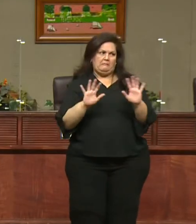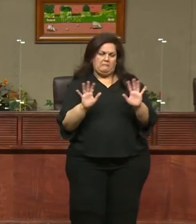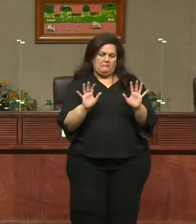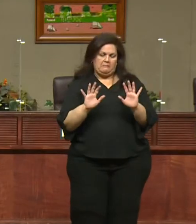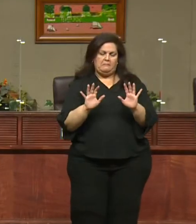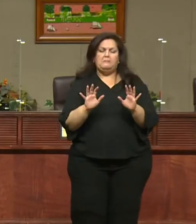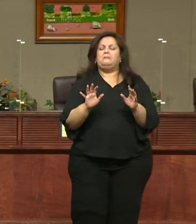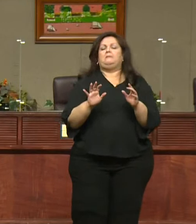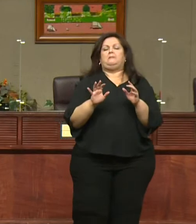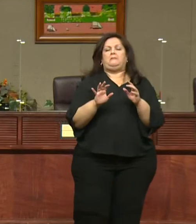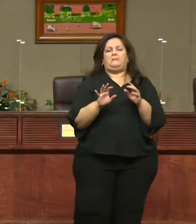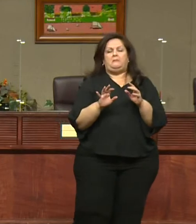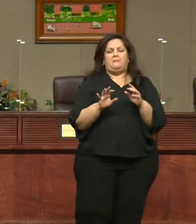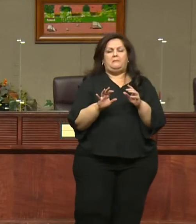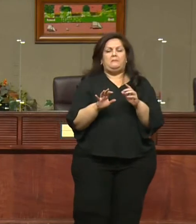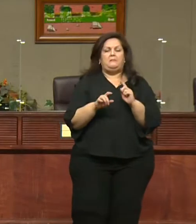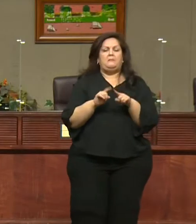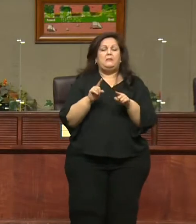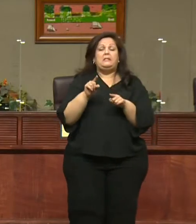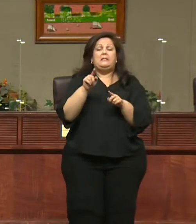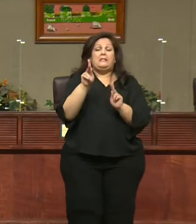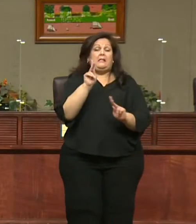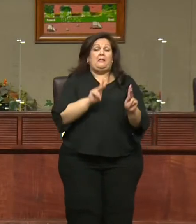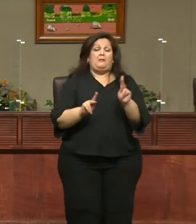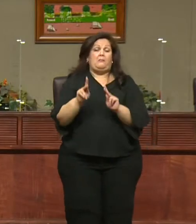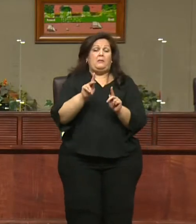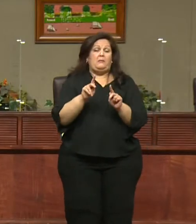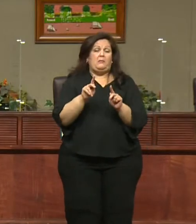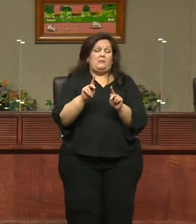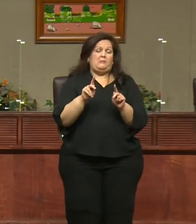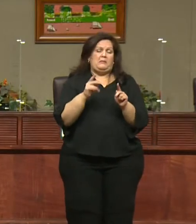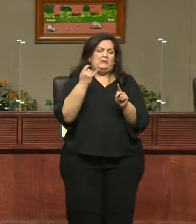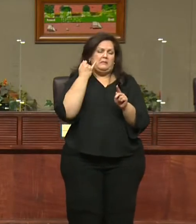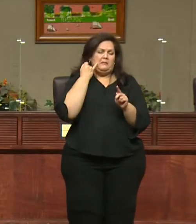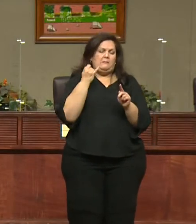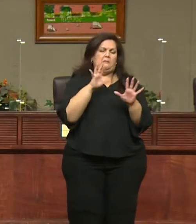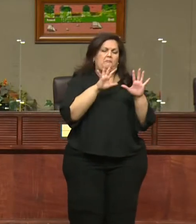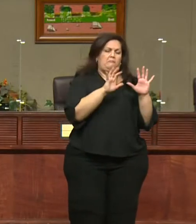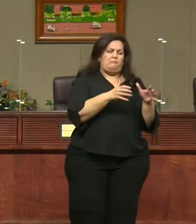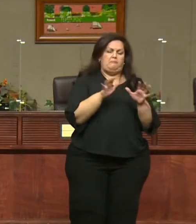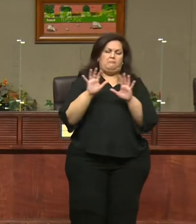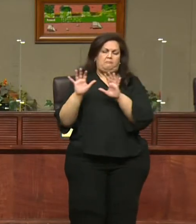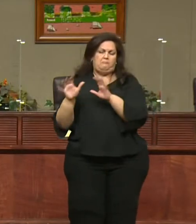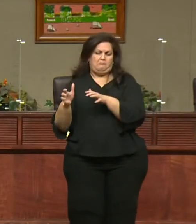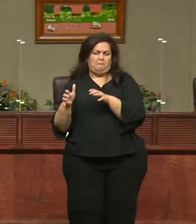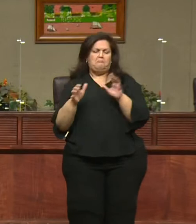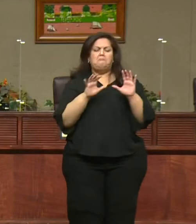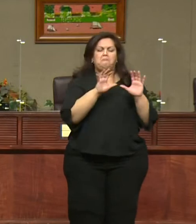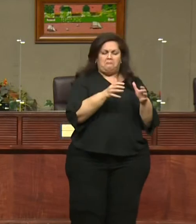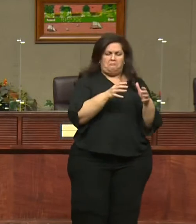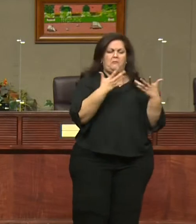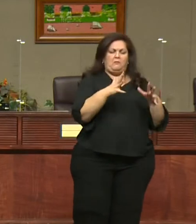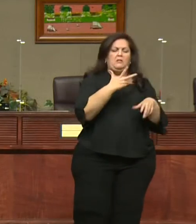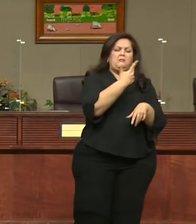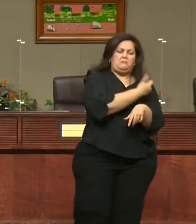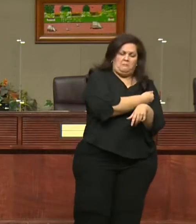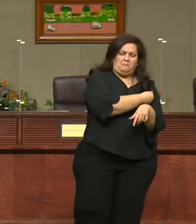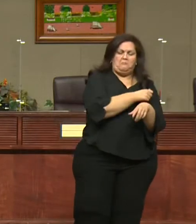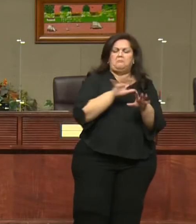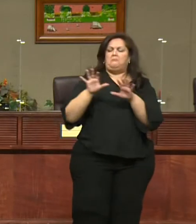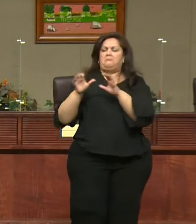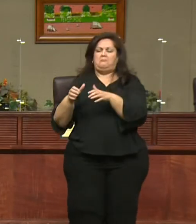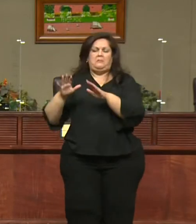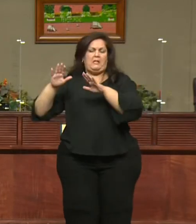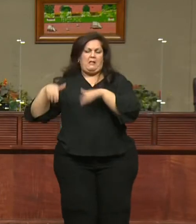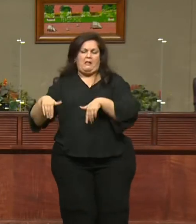small segment, with a segment of the population, let's split it in 50% to go even, that has not been vaccinated, either